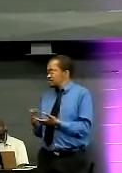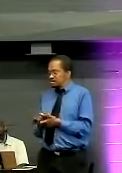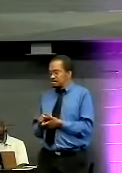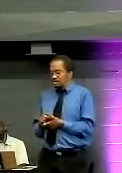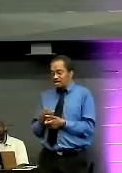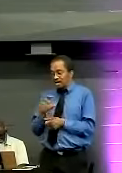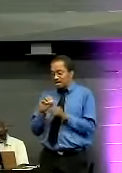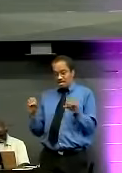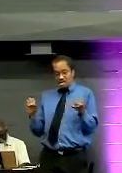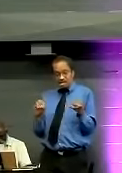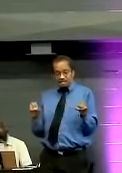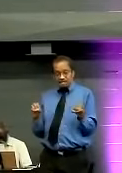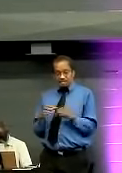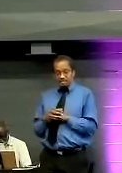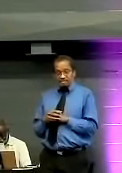No anniversaries this week?